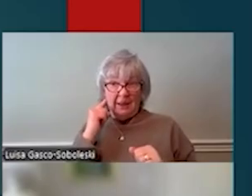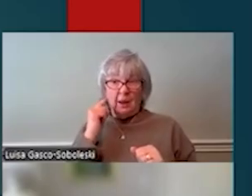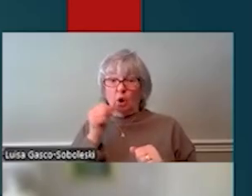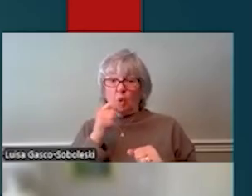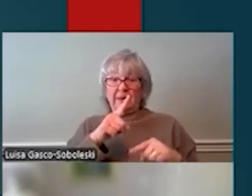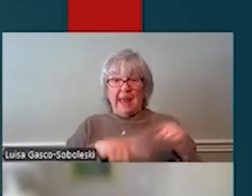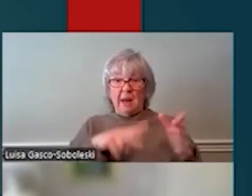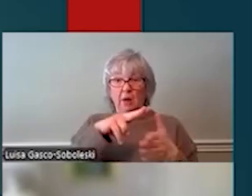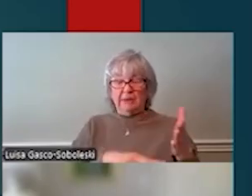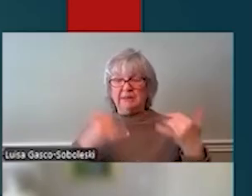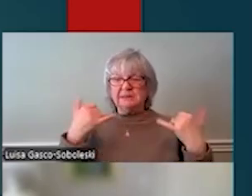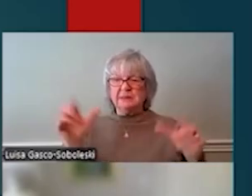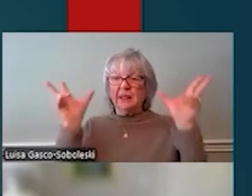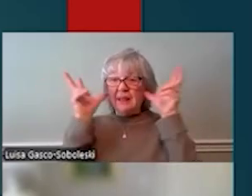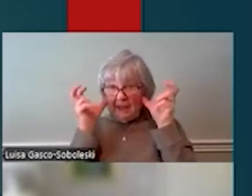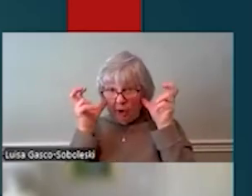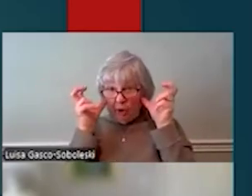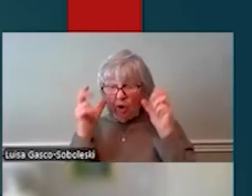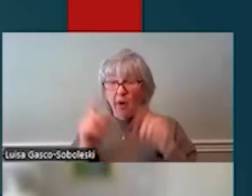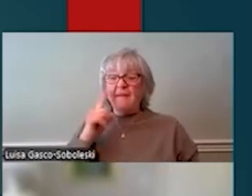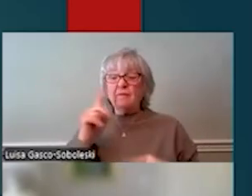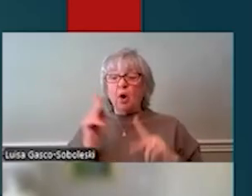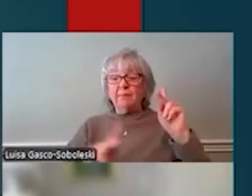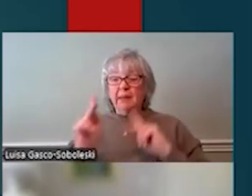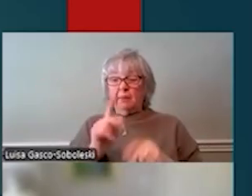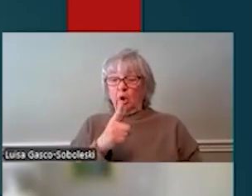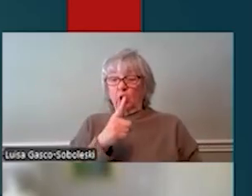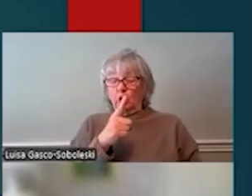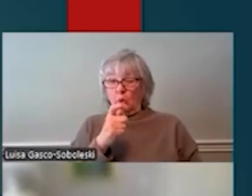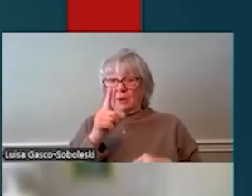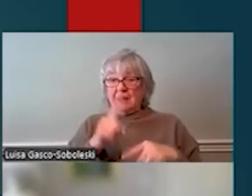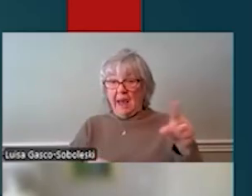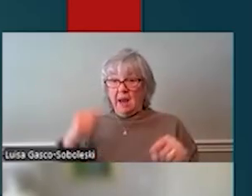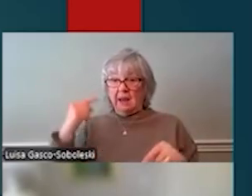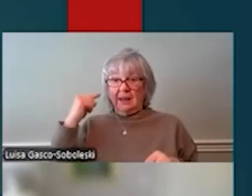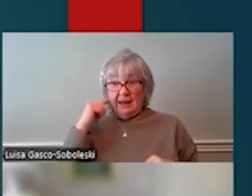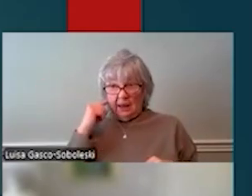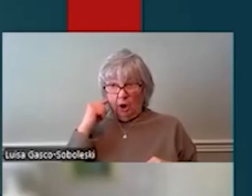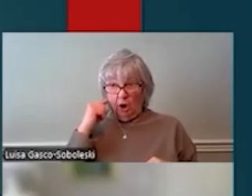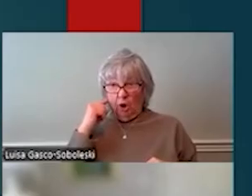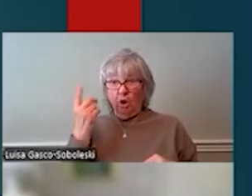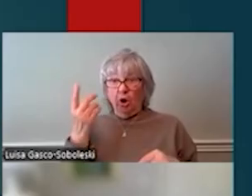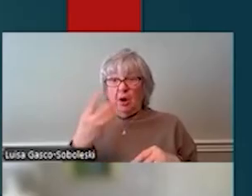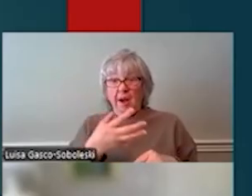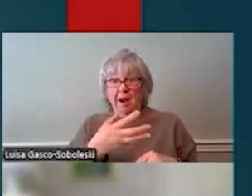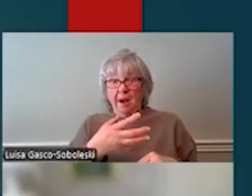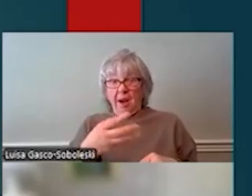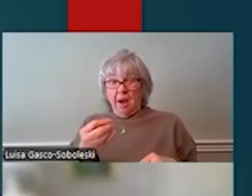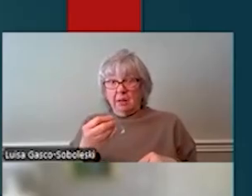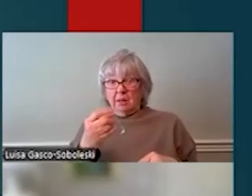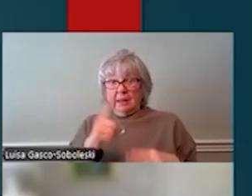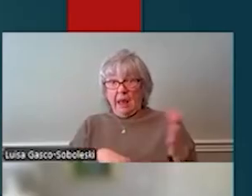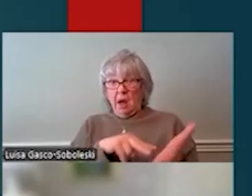respond with the answer of no, not everybody is able to read. And those people who are not able to read are often still able to hear. But if you